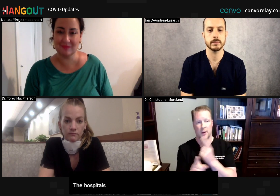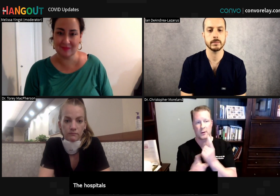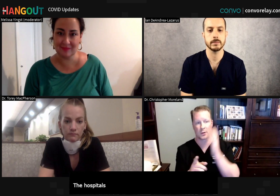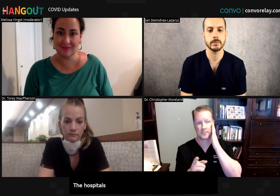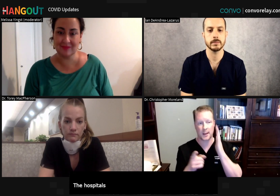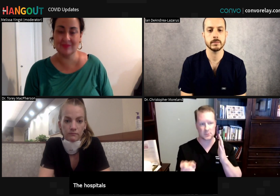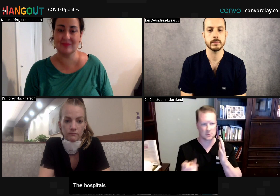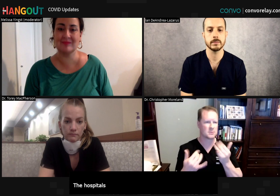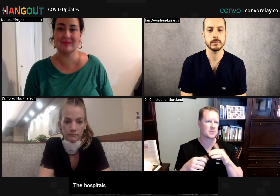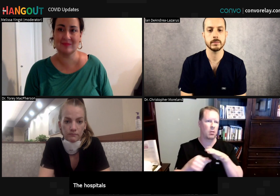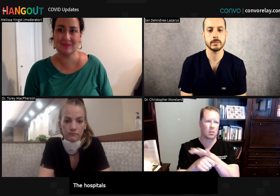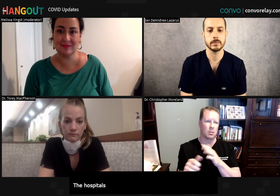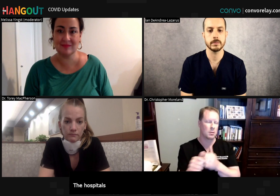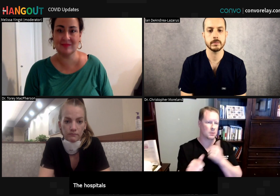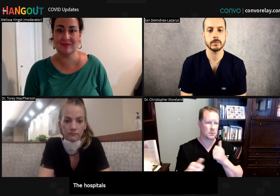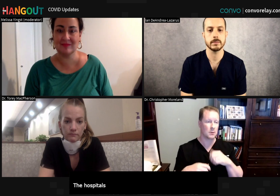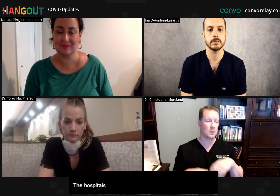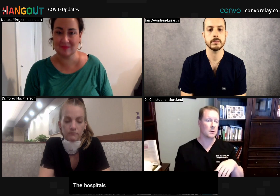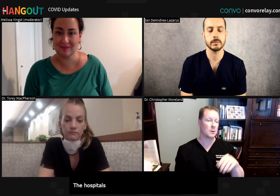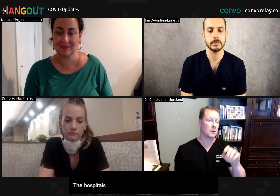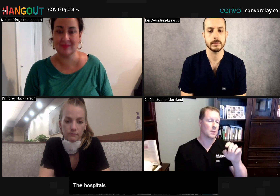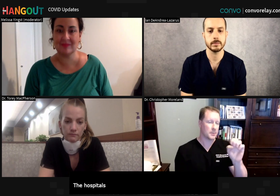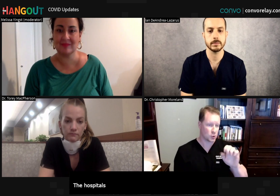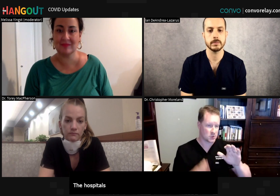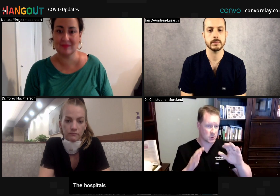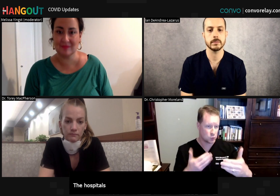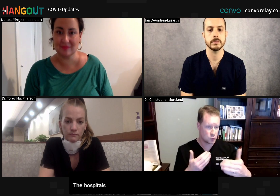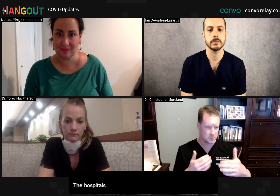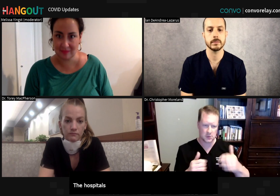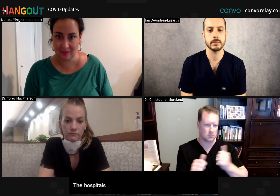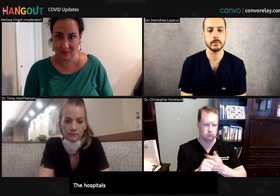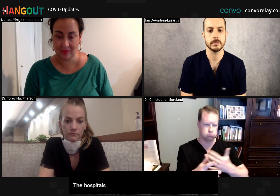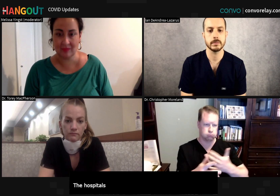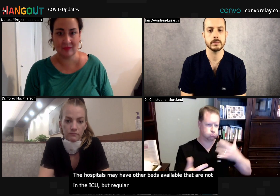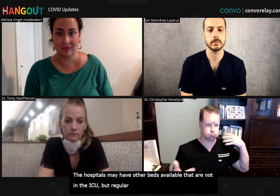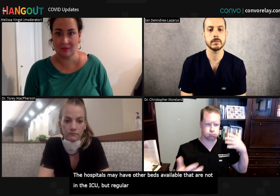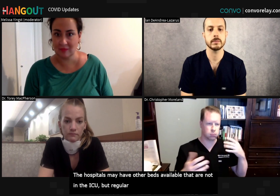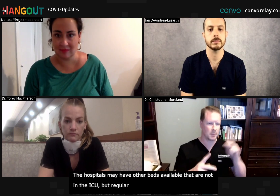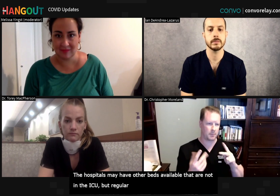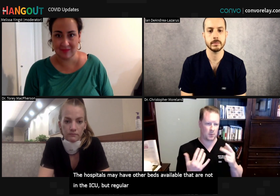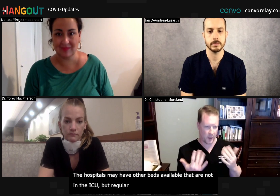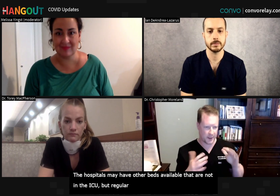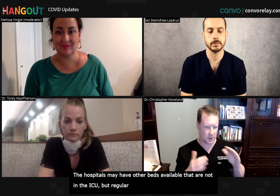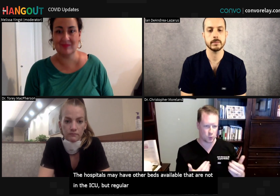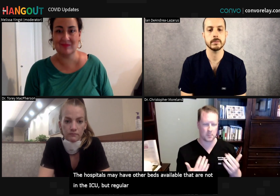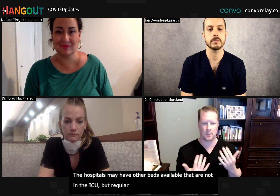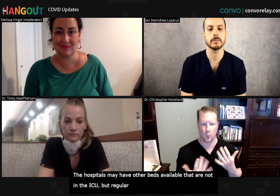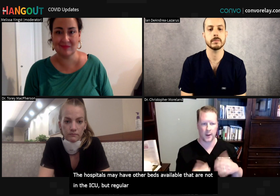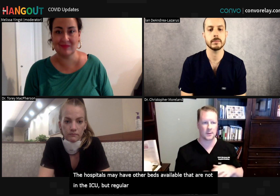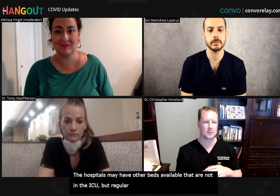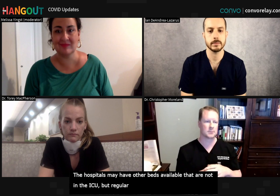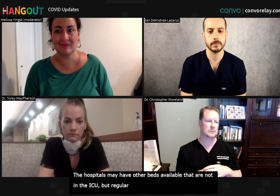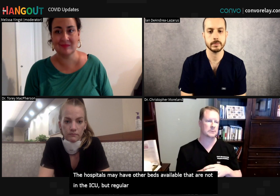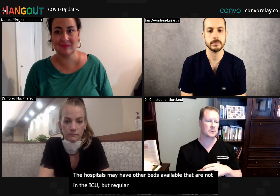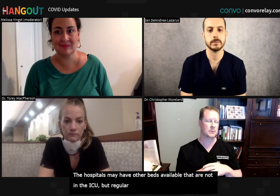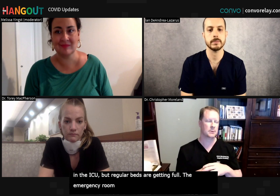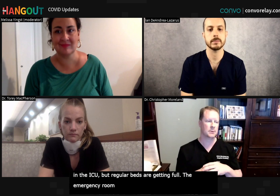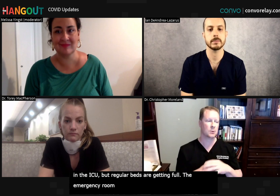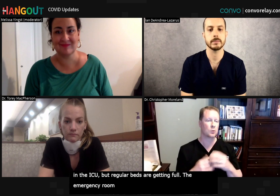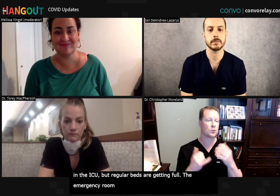the ICU, but regular beds, but they're getting full. The emergency room has a large number of people in